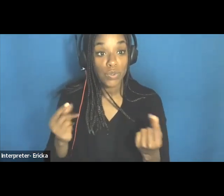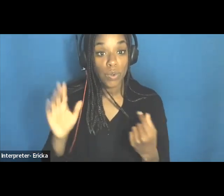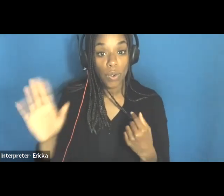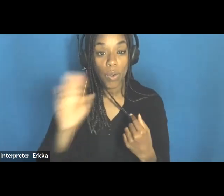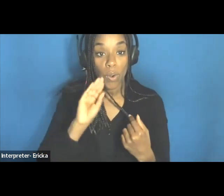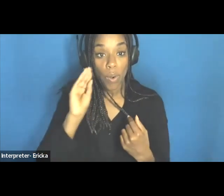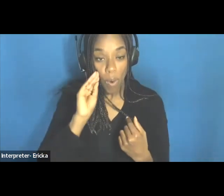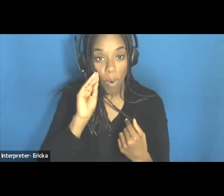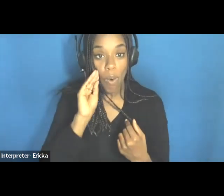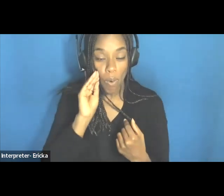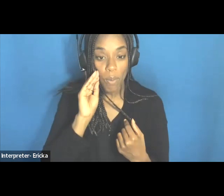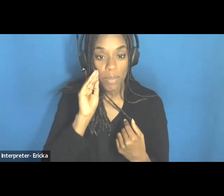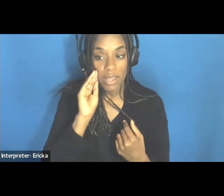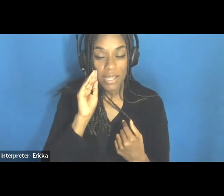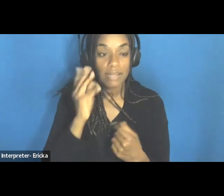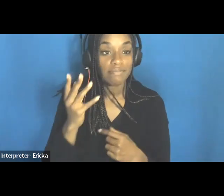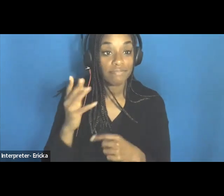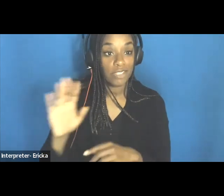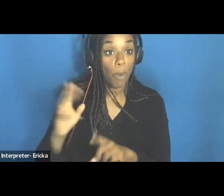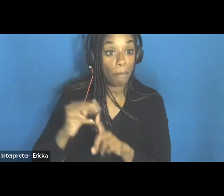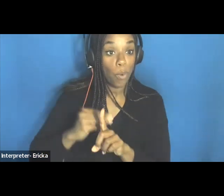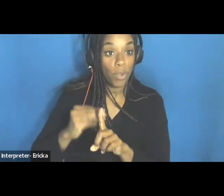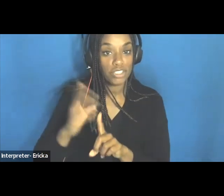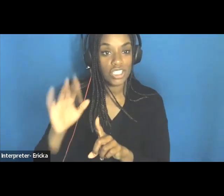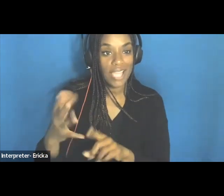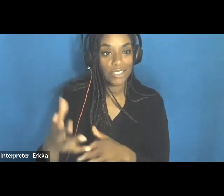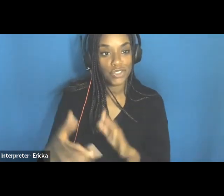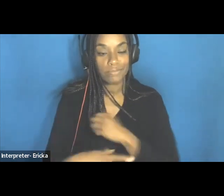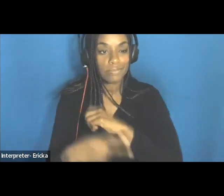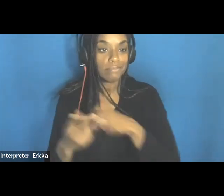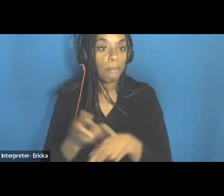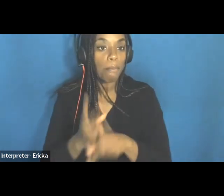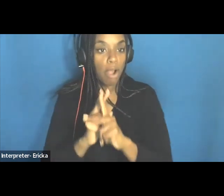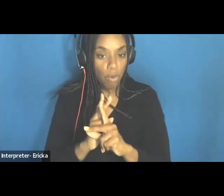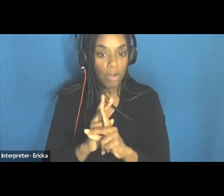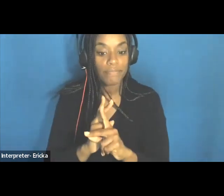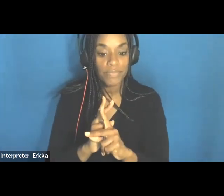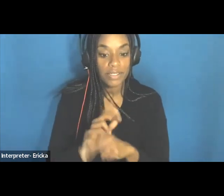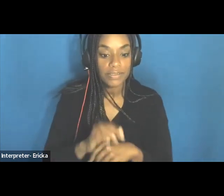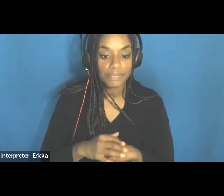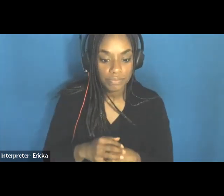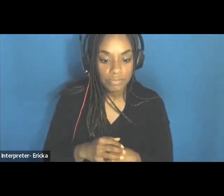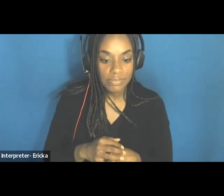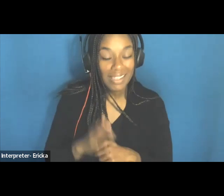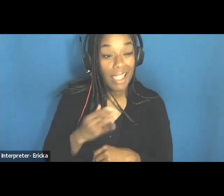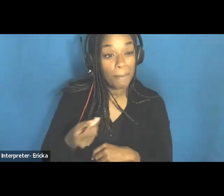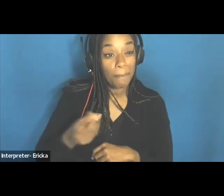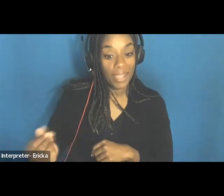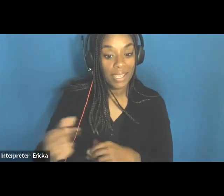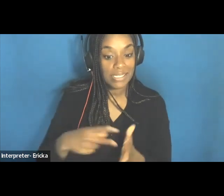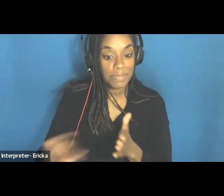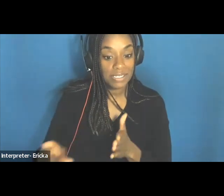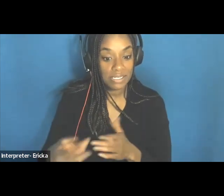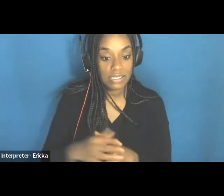out of pocket all expenses. I didn't have inpatient therapy to a year later, or a wheelchair. And that